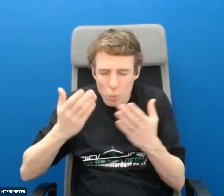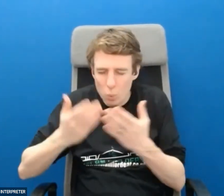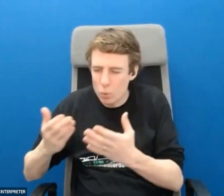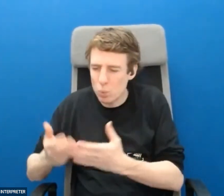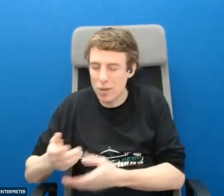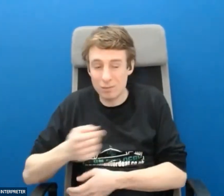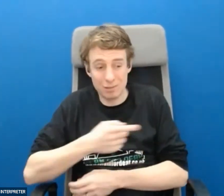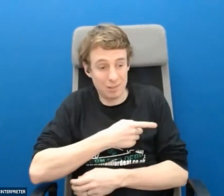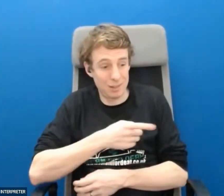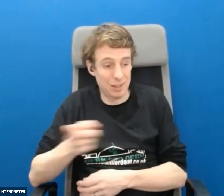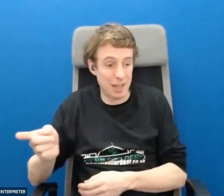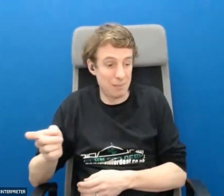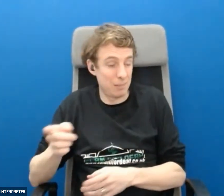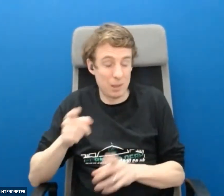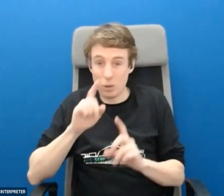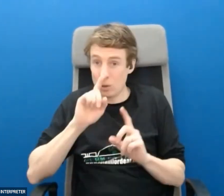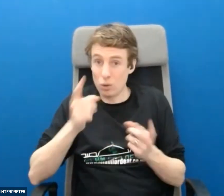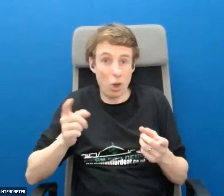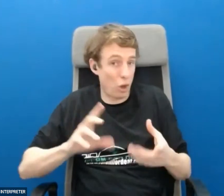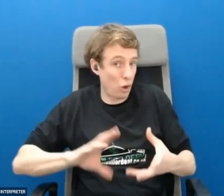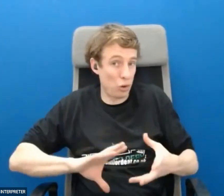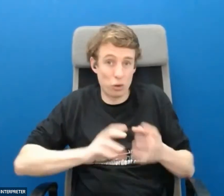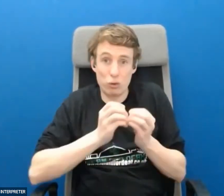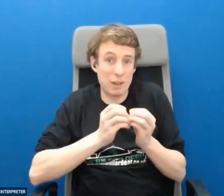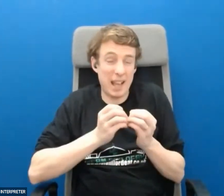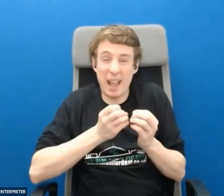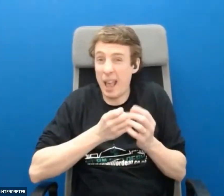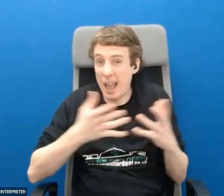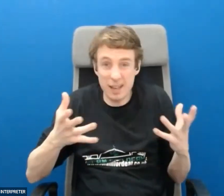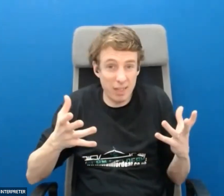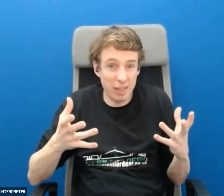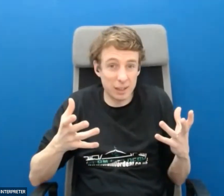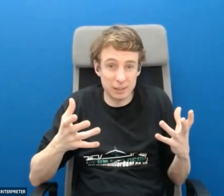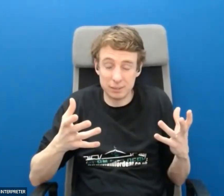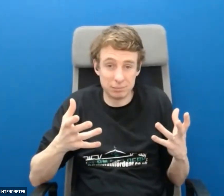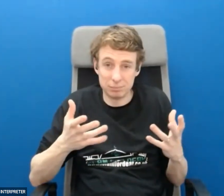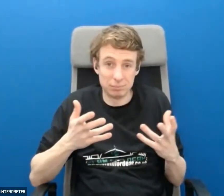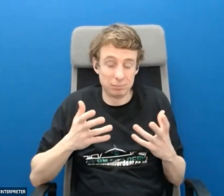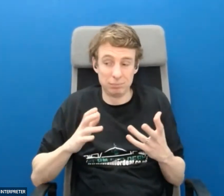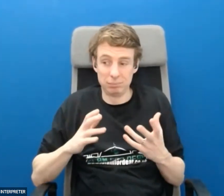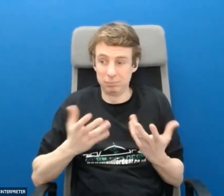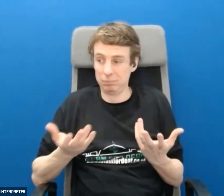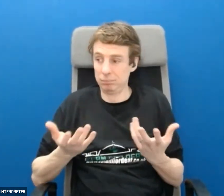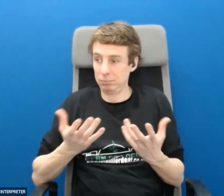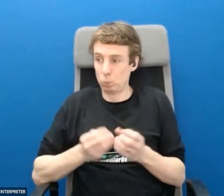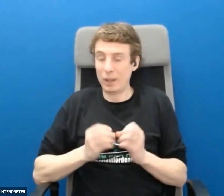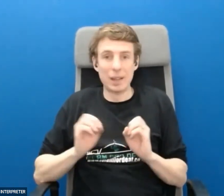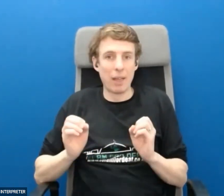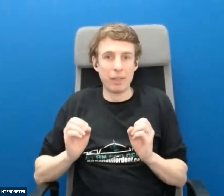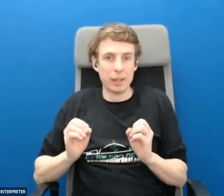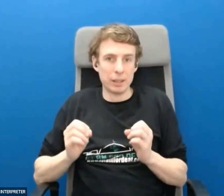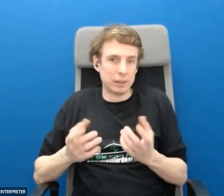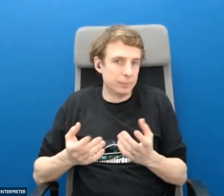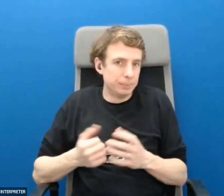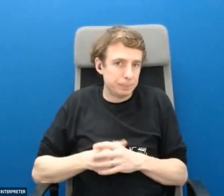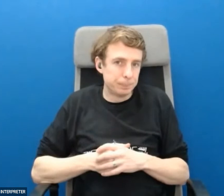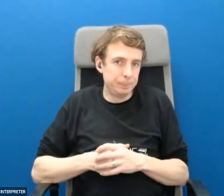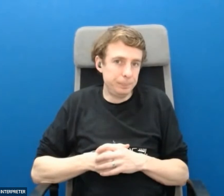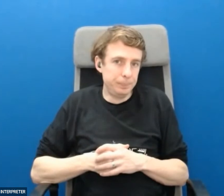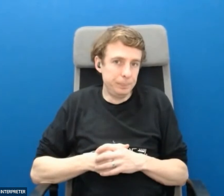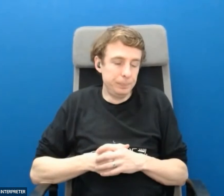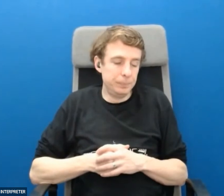fly, even if they were to come together upon this common purpose.